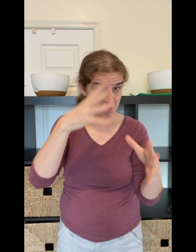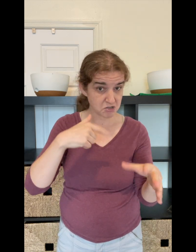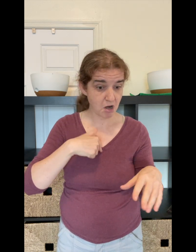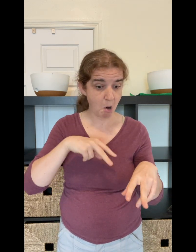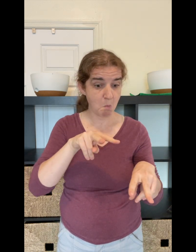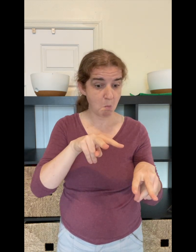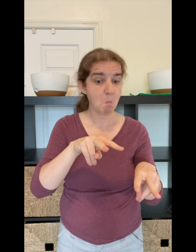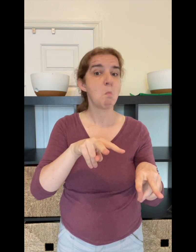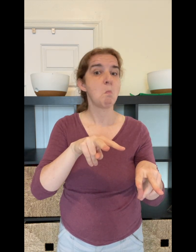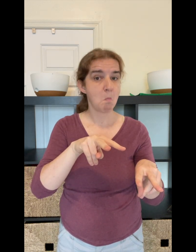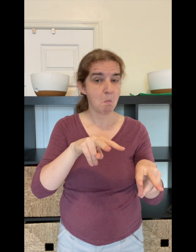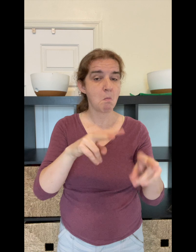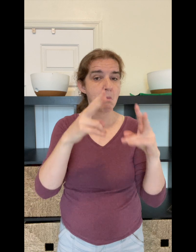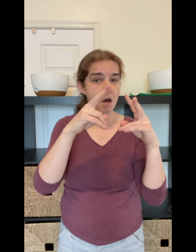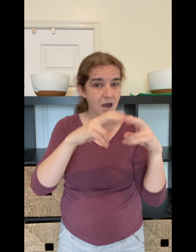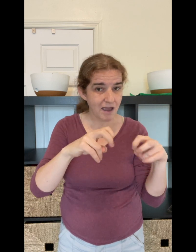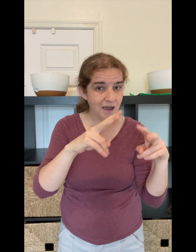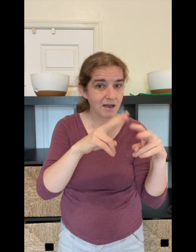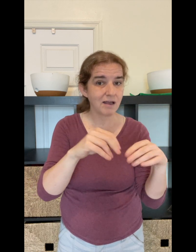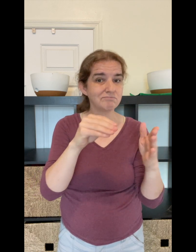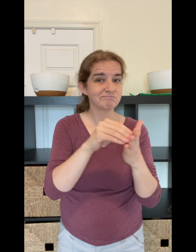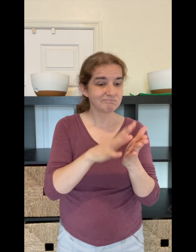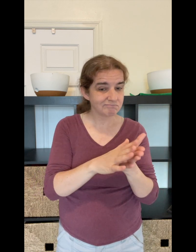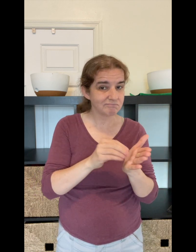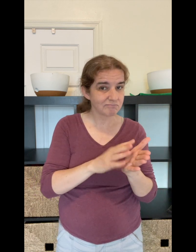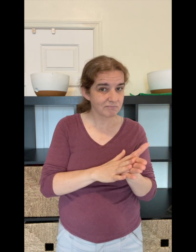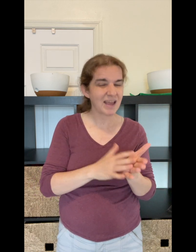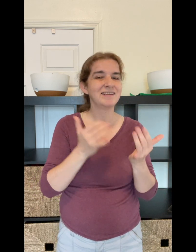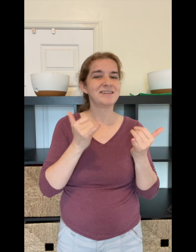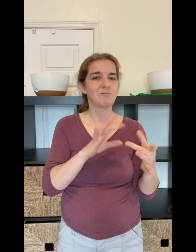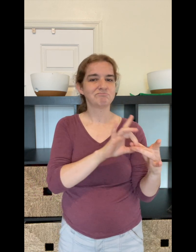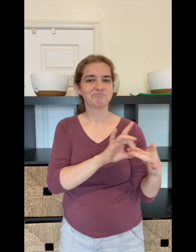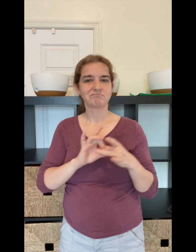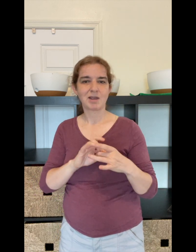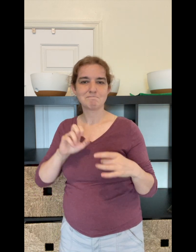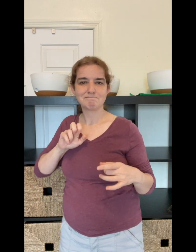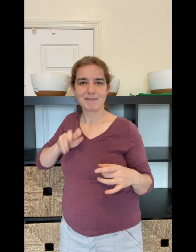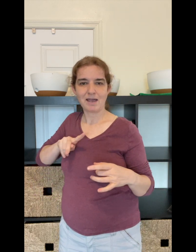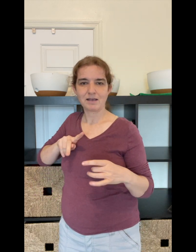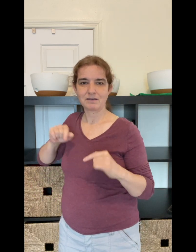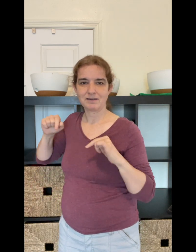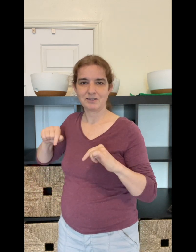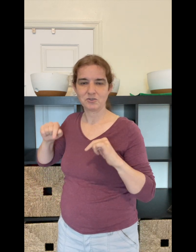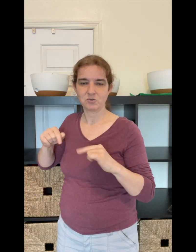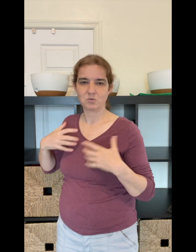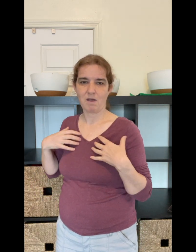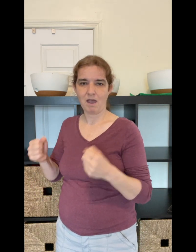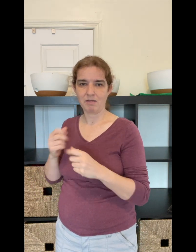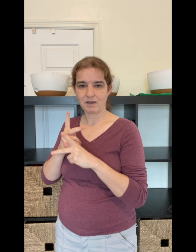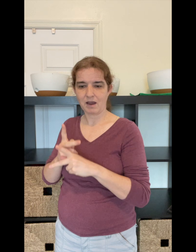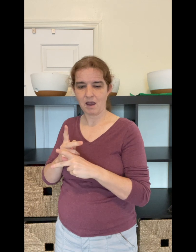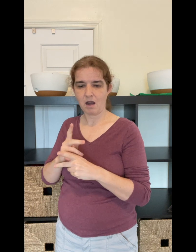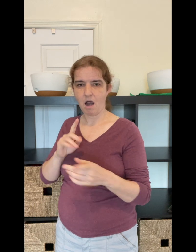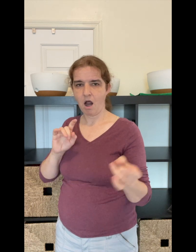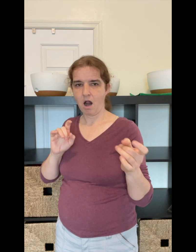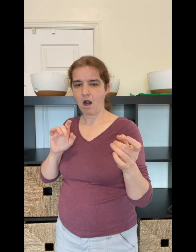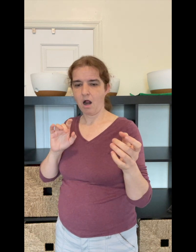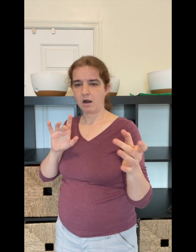that scientific information, I analyze that information, everything that they've documented, and I take it back here to my healthcare